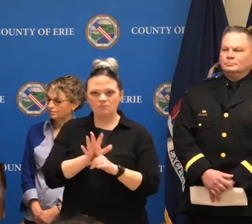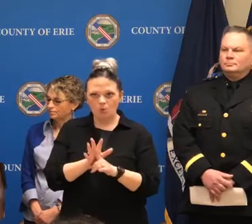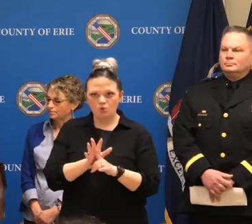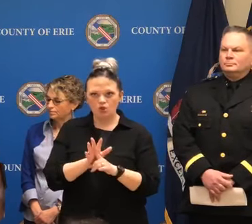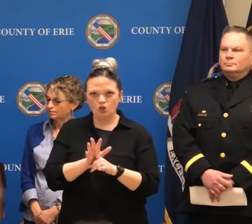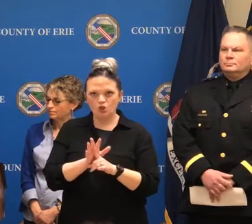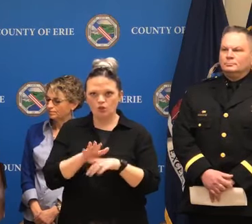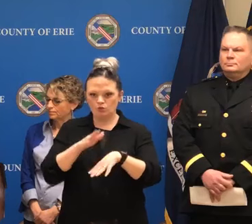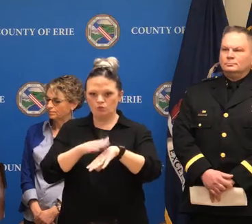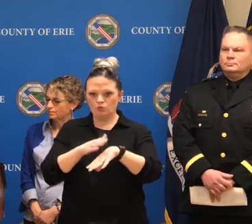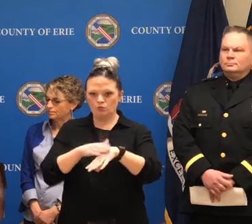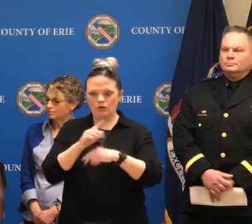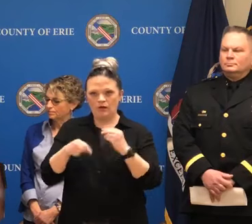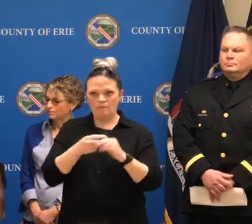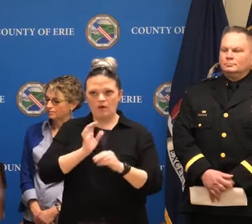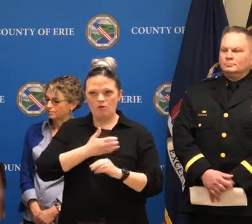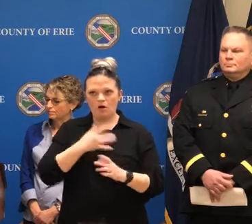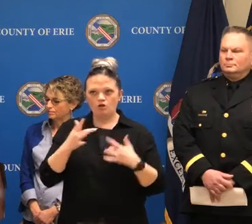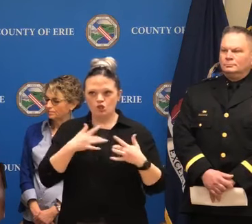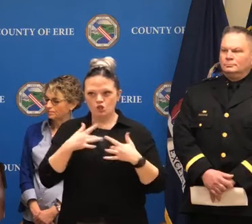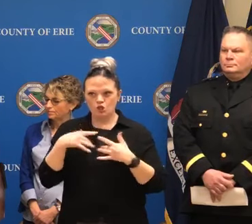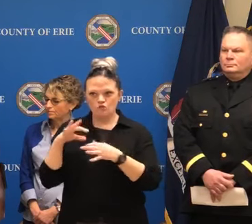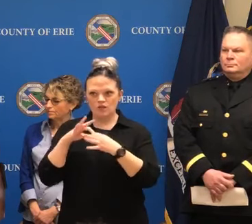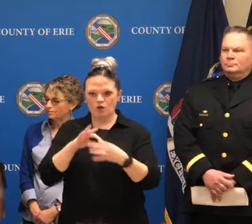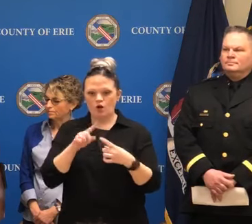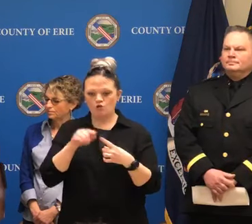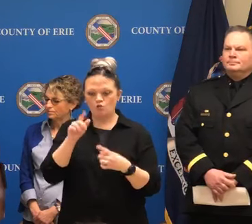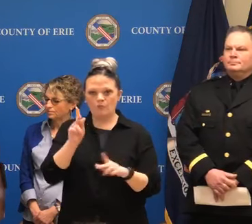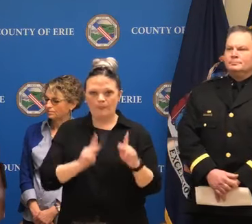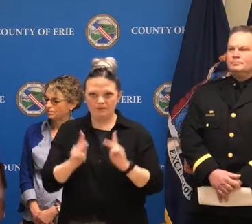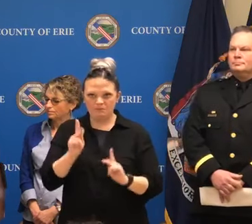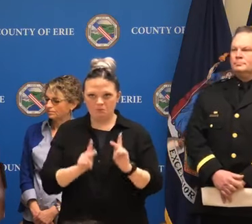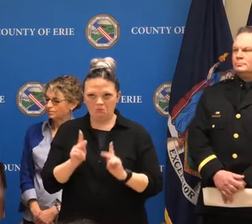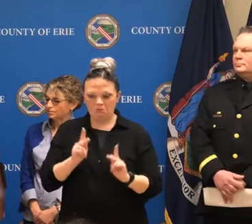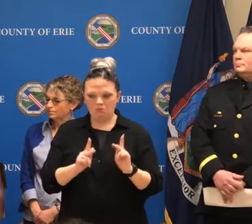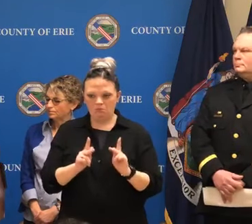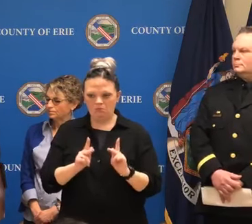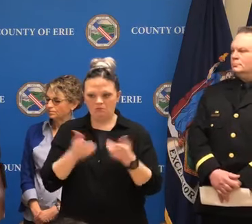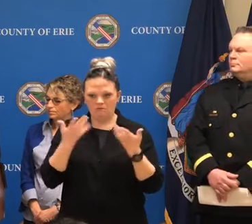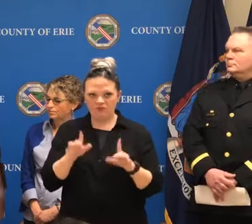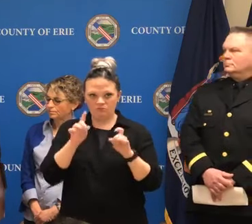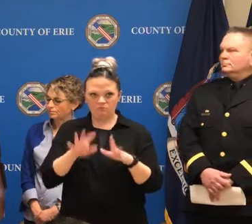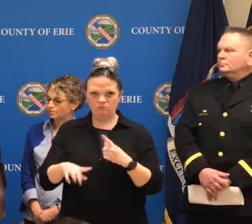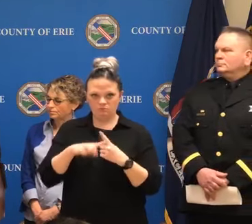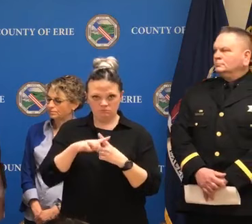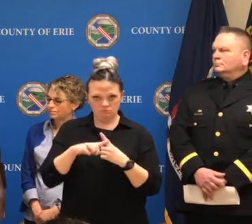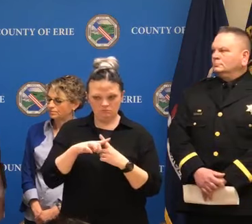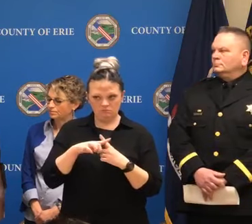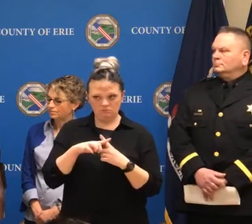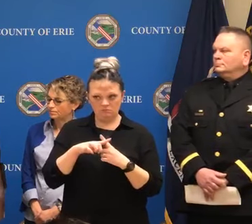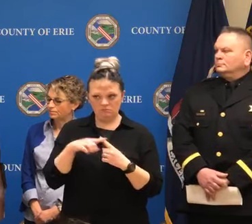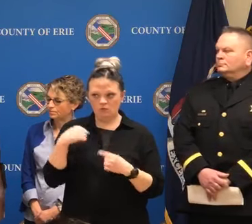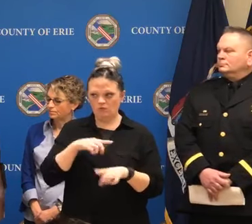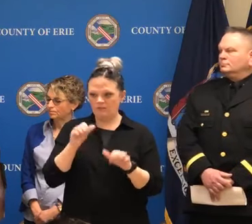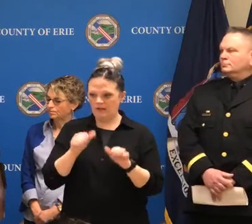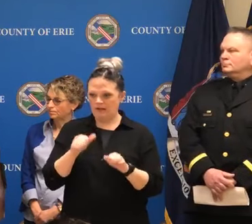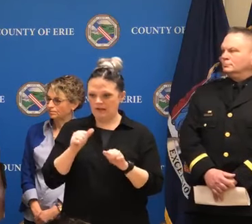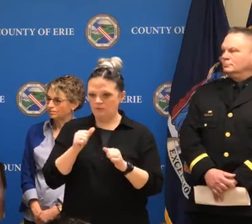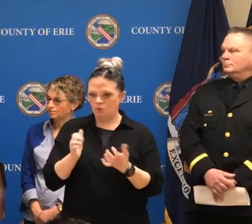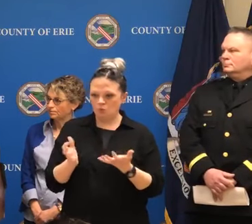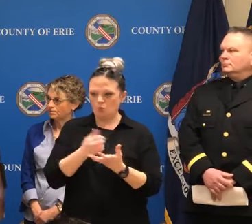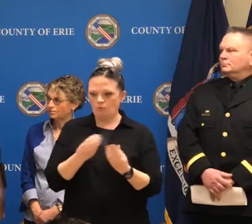the public on our concerns with regards to the individuals that have tested positive, we've been able to acquire some